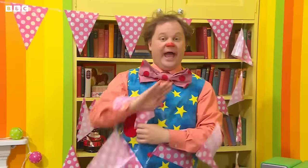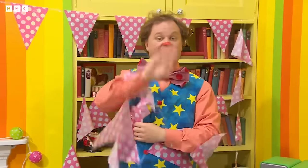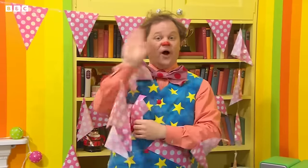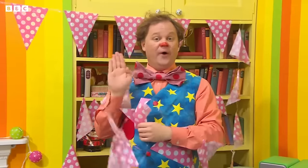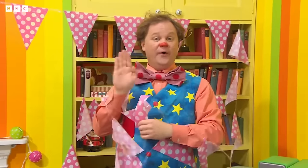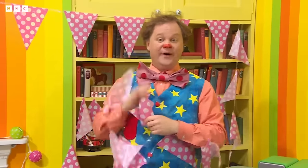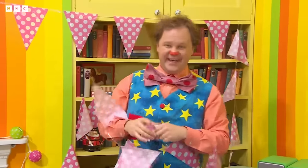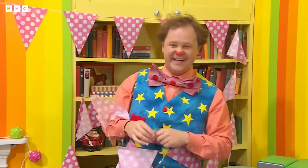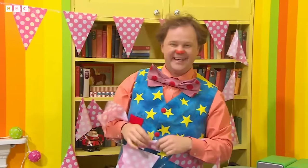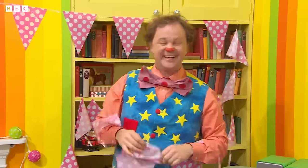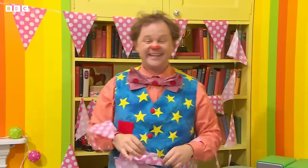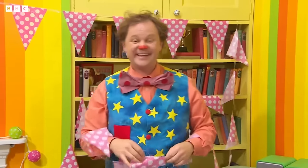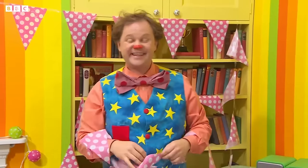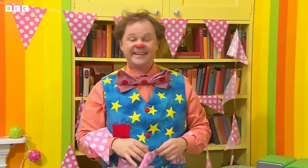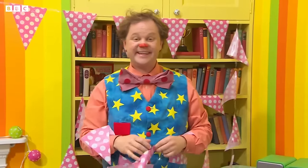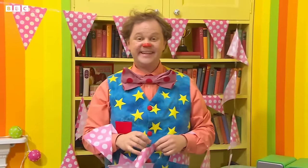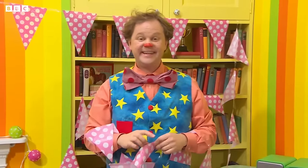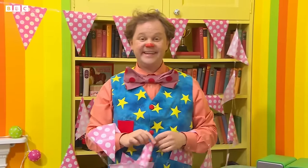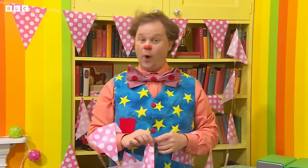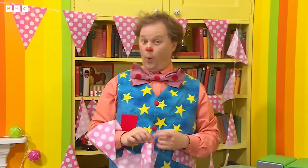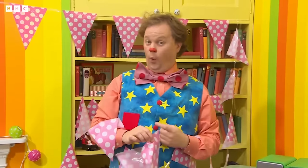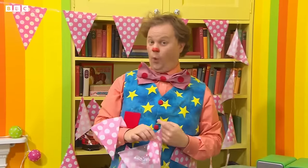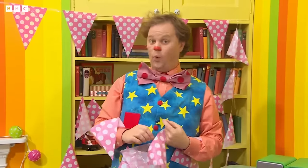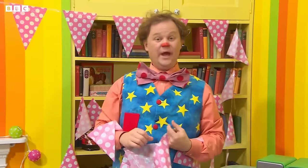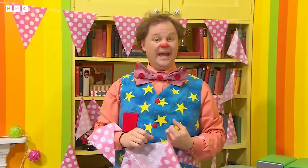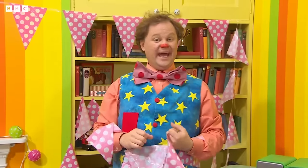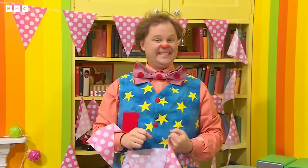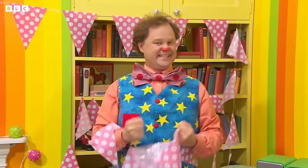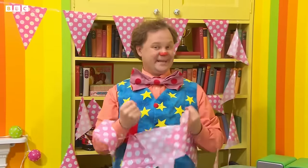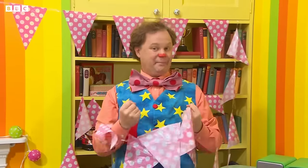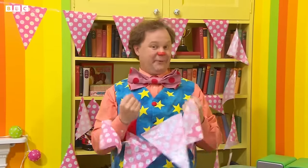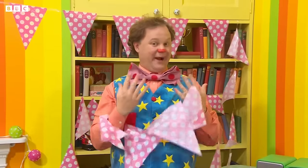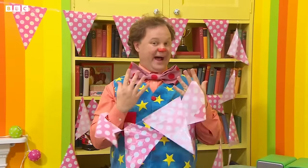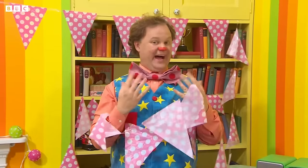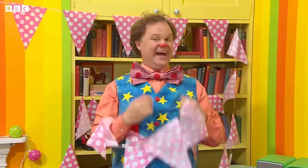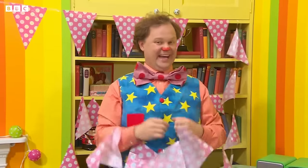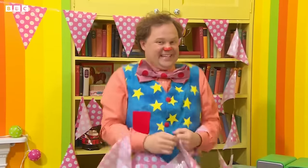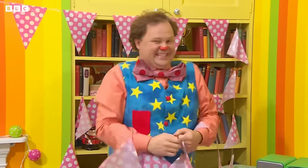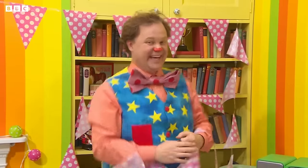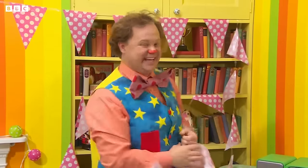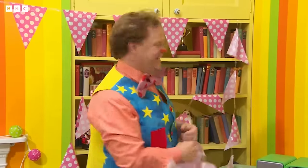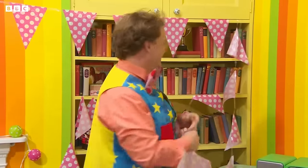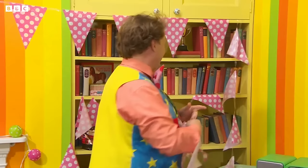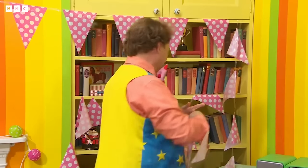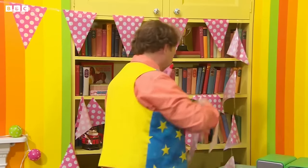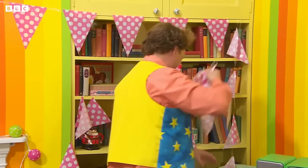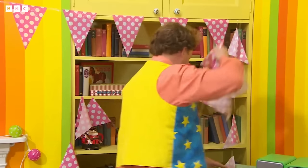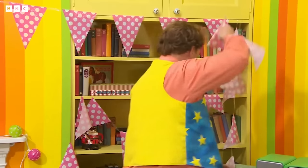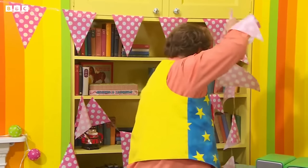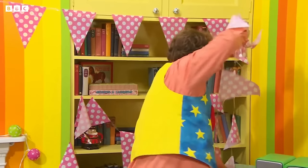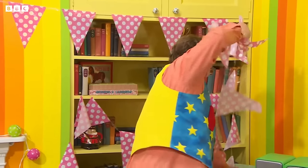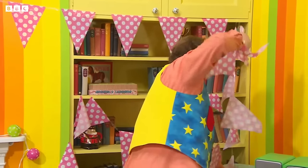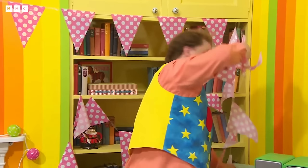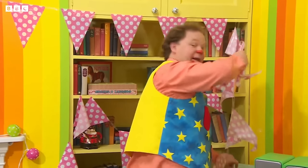hello. What are you doing, Mr. Tumble? Oh, it's a surprise. Mr. Tumble?